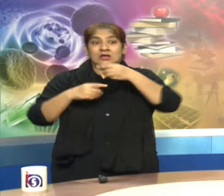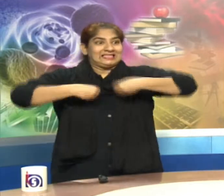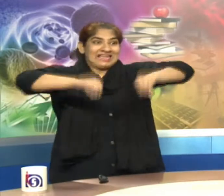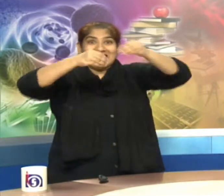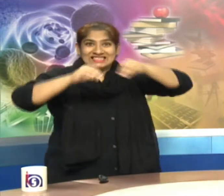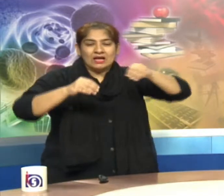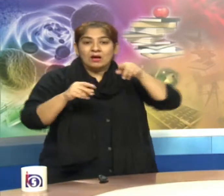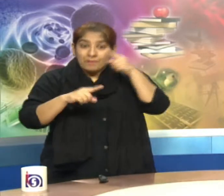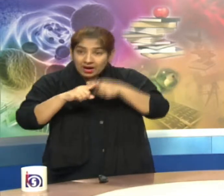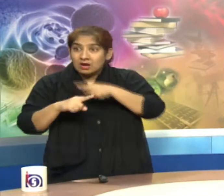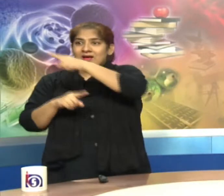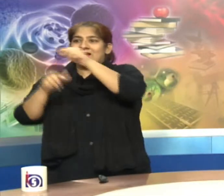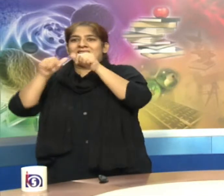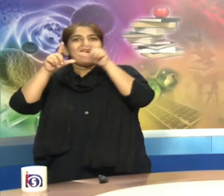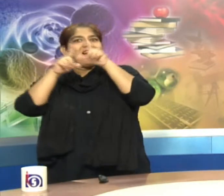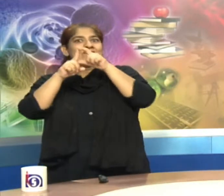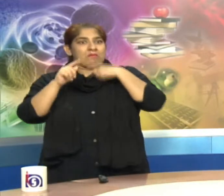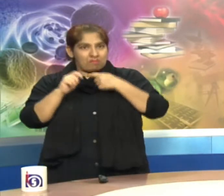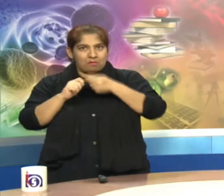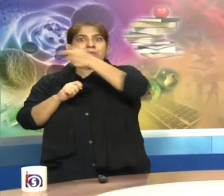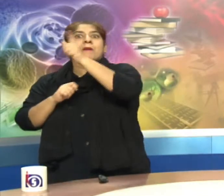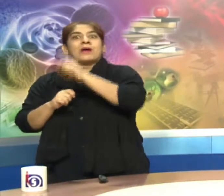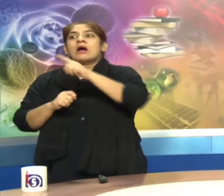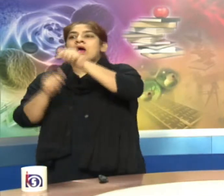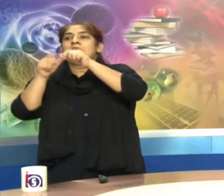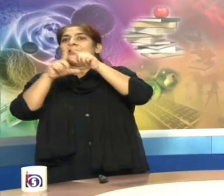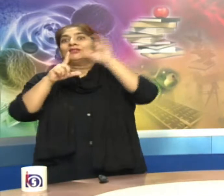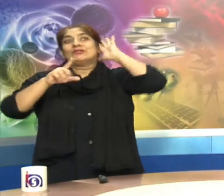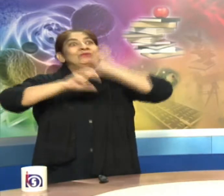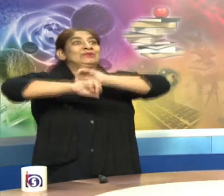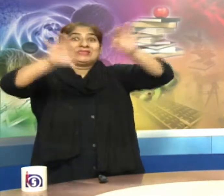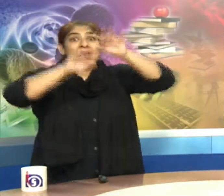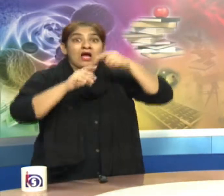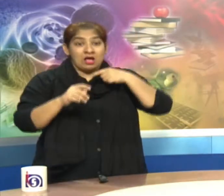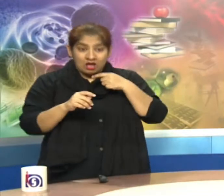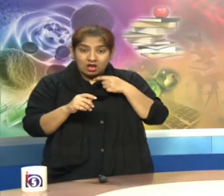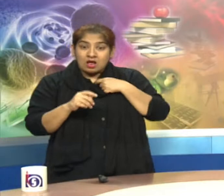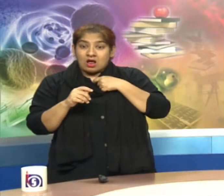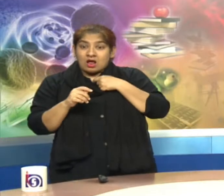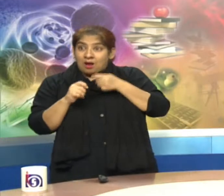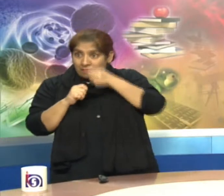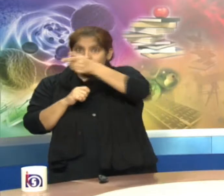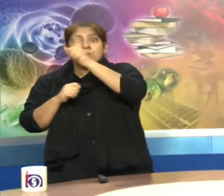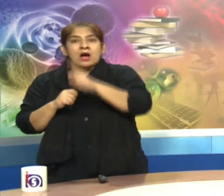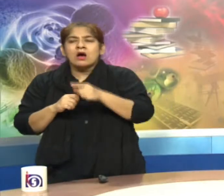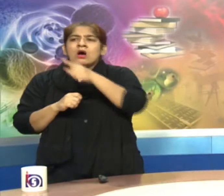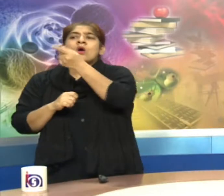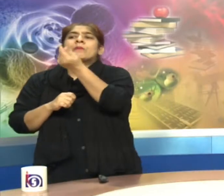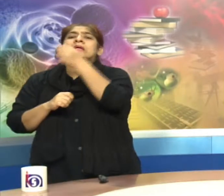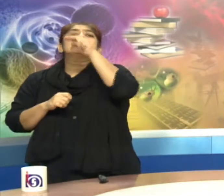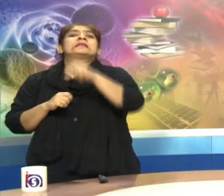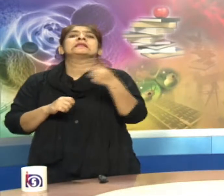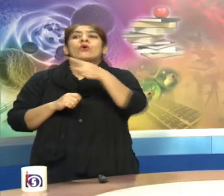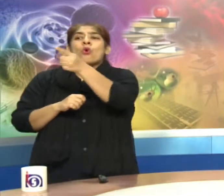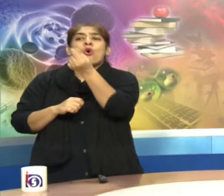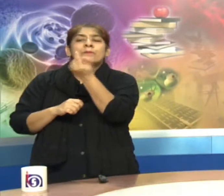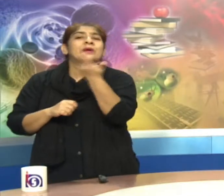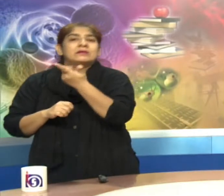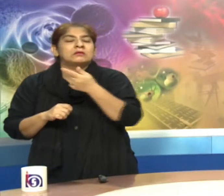So accordingly, their needs are different. And another point is, advertising adds